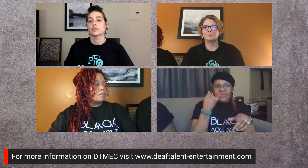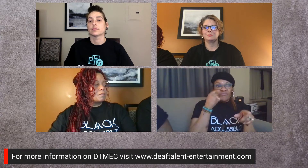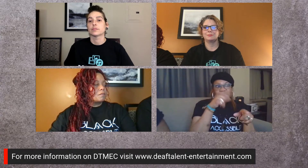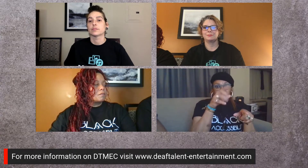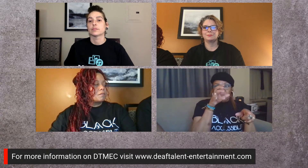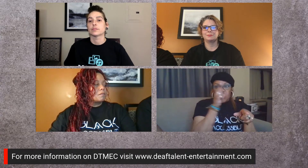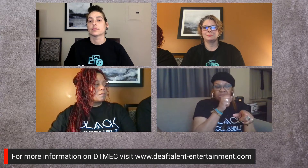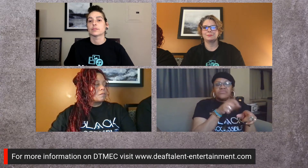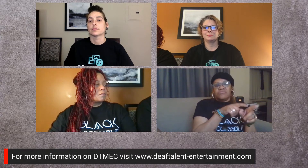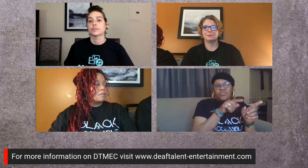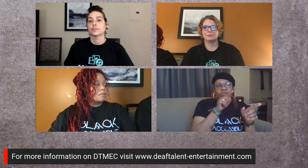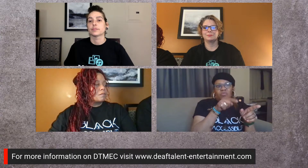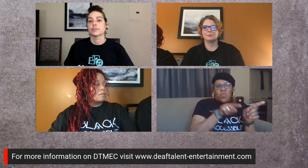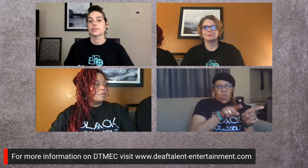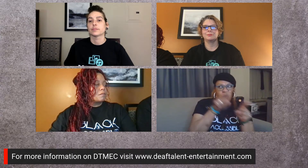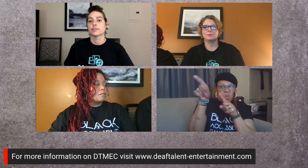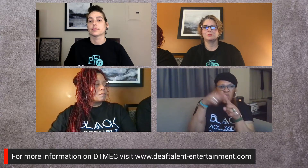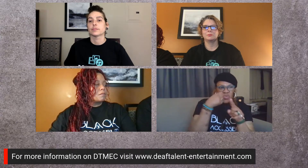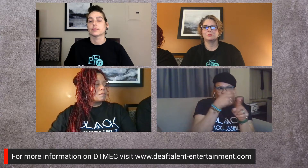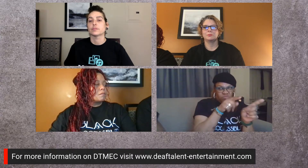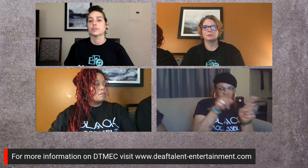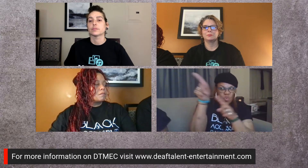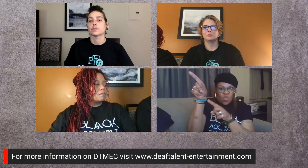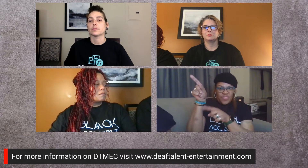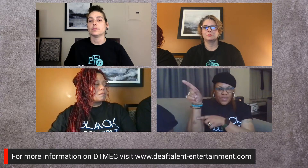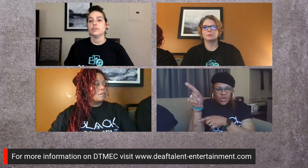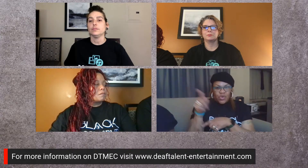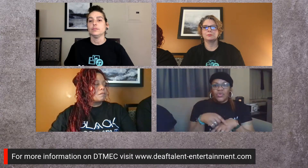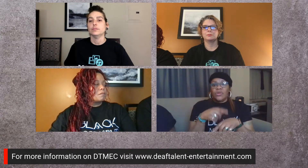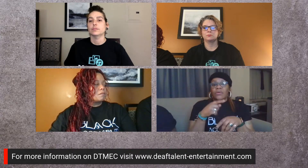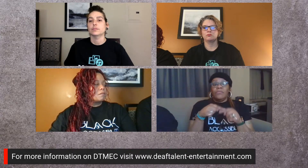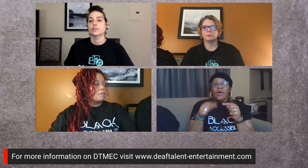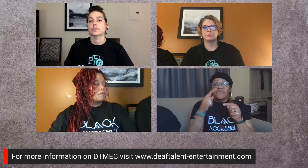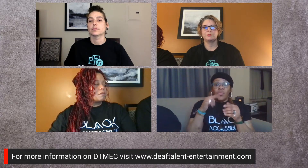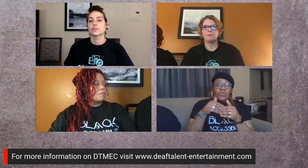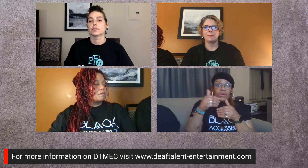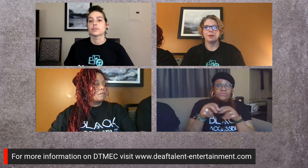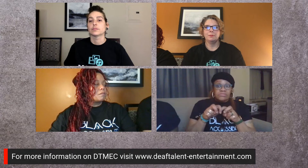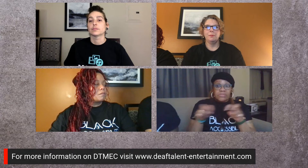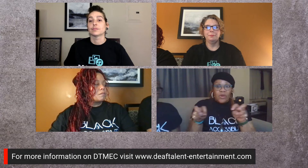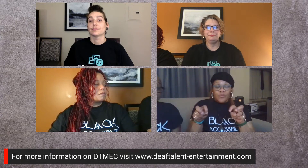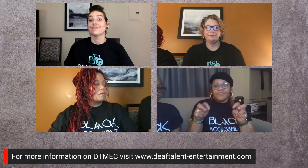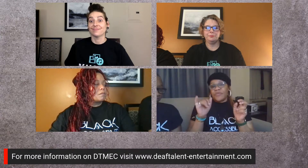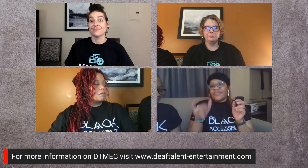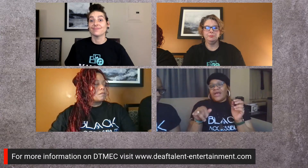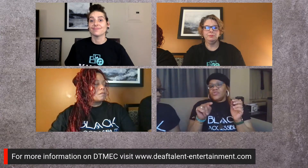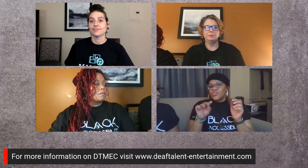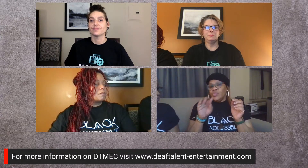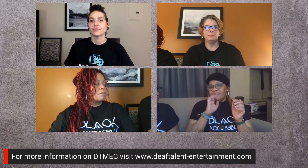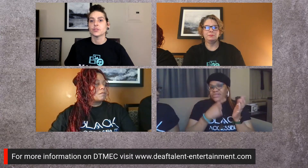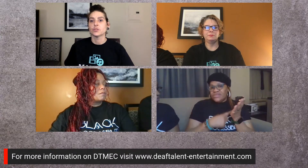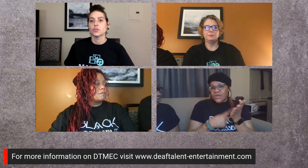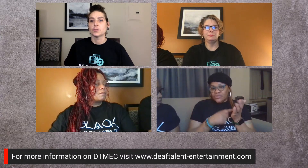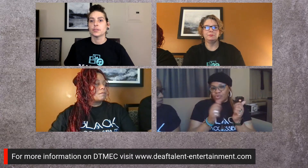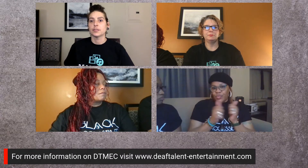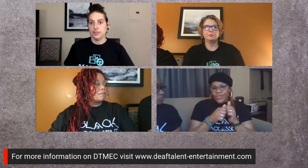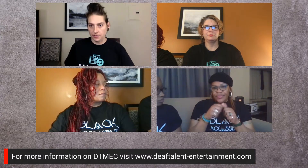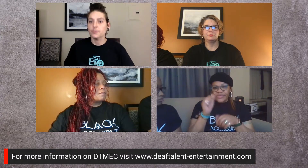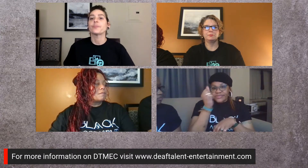if you registered for the panel, if you missed it, you can go and watch it there. But for the next